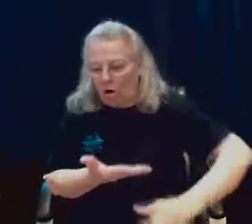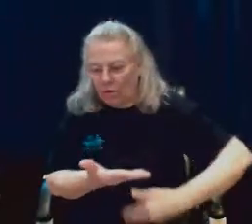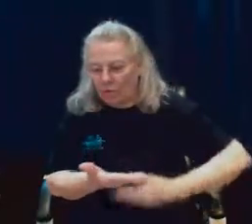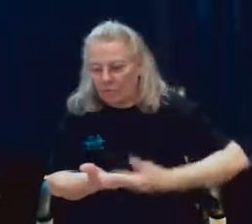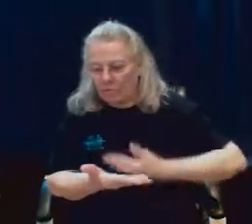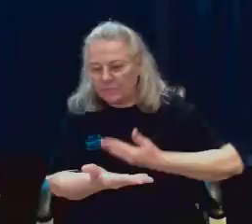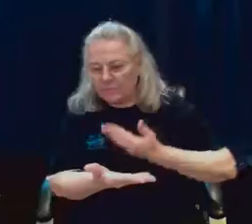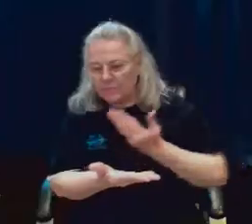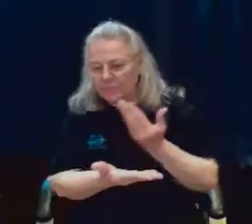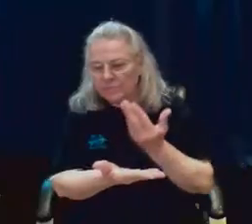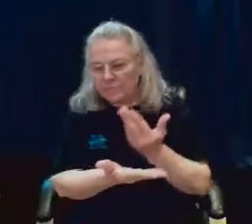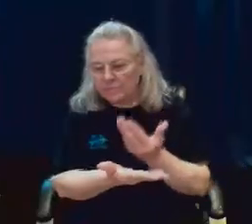All.